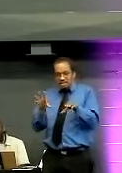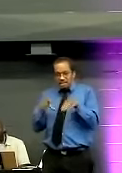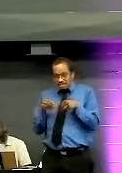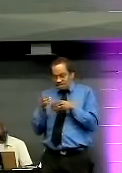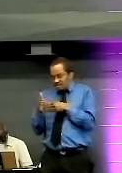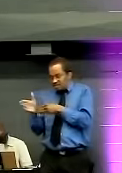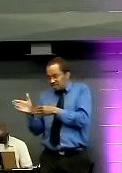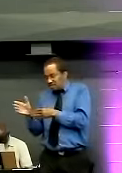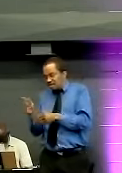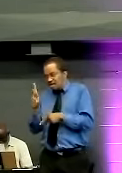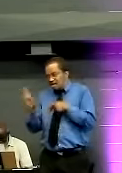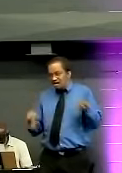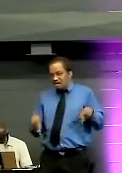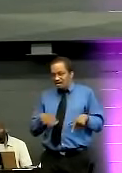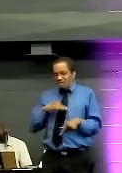get full.